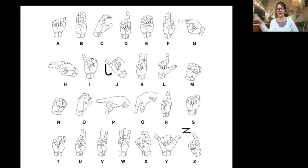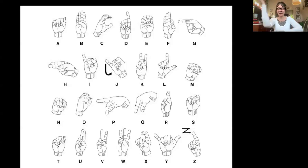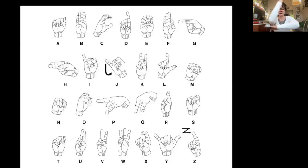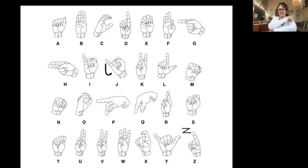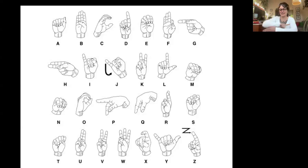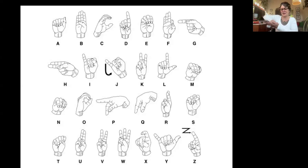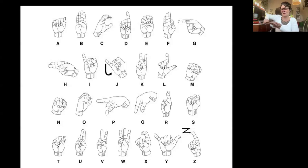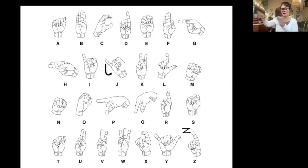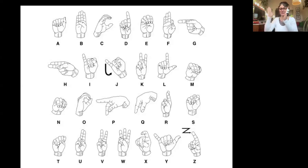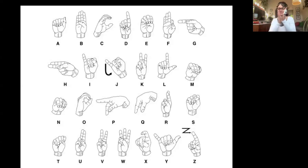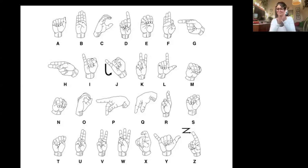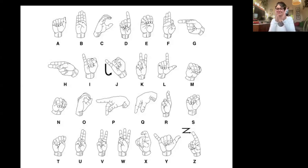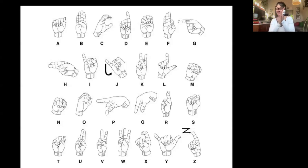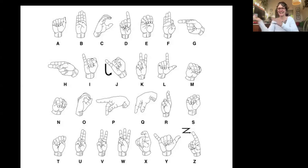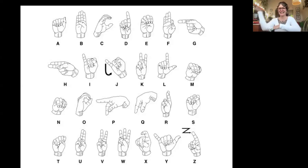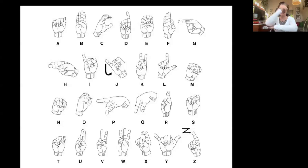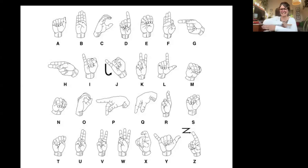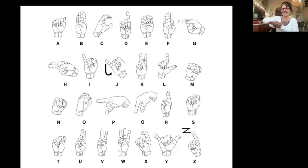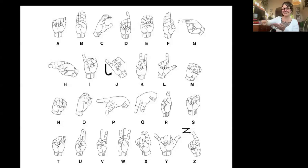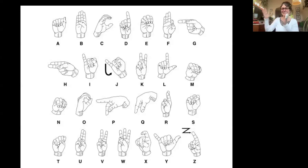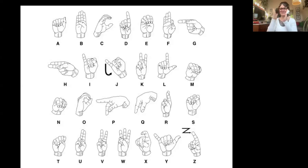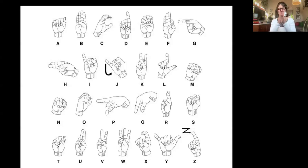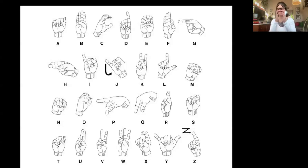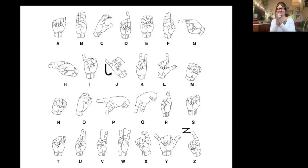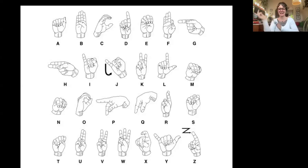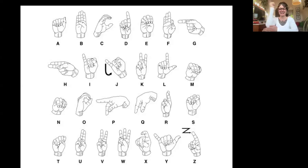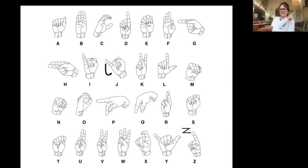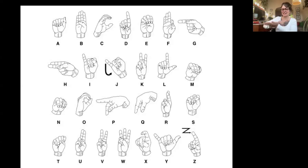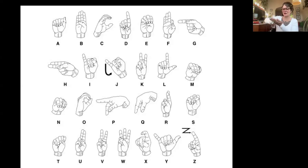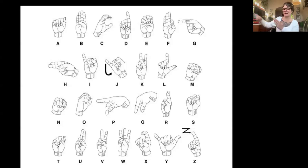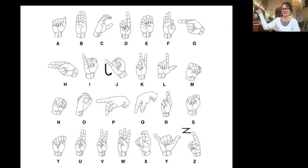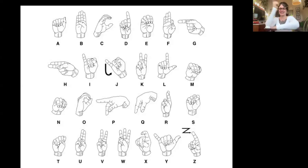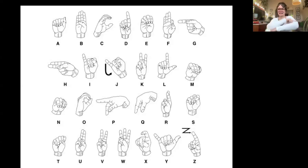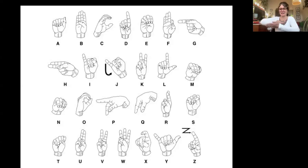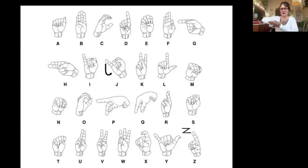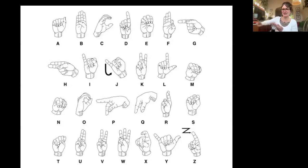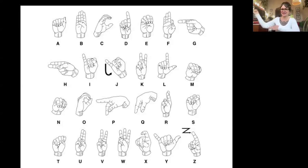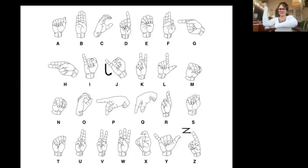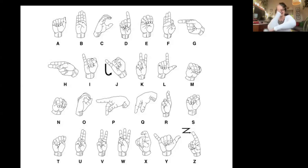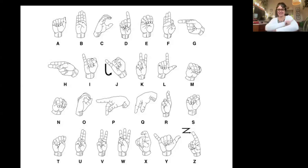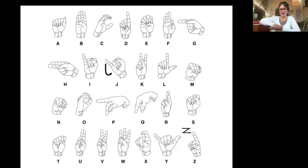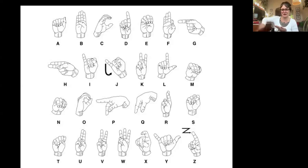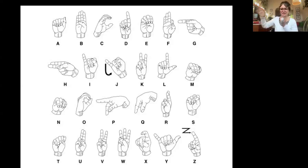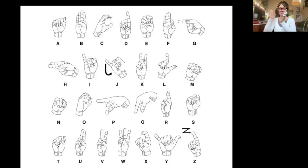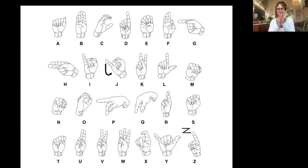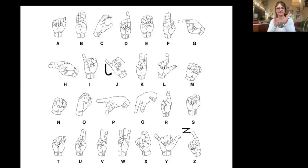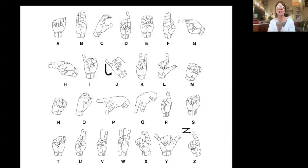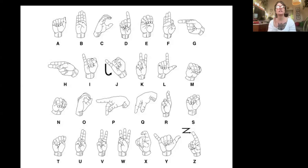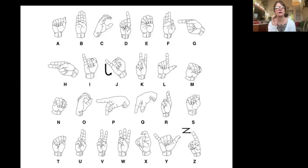Saturday. Days of the week. Days of the week. Days of the week. Days of the week. Days of the week. So